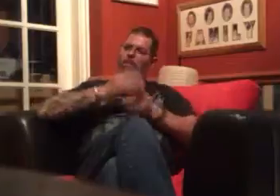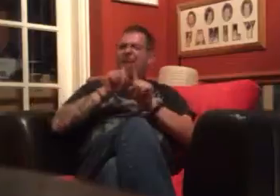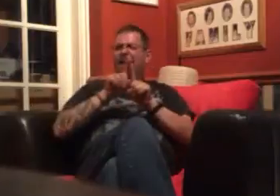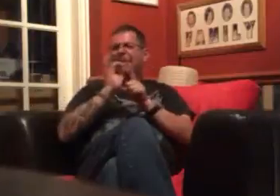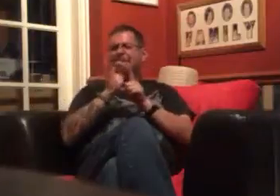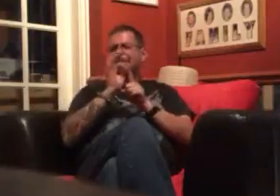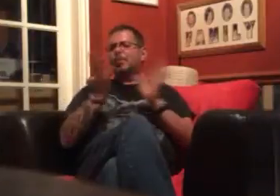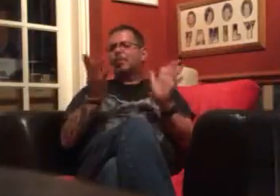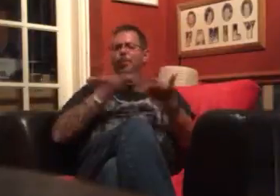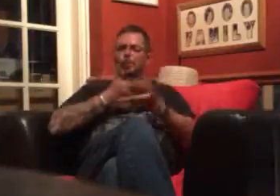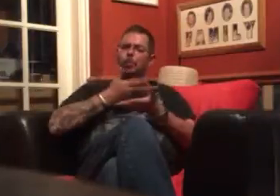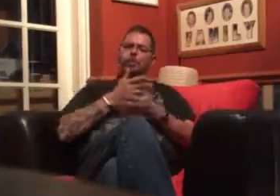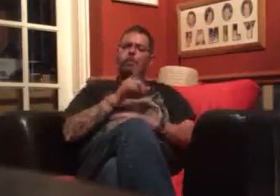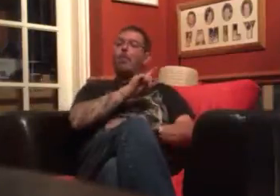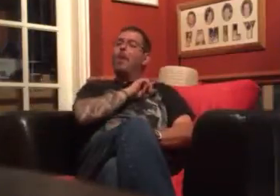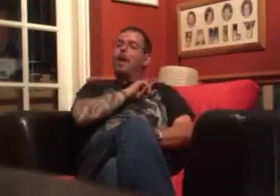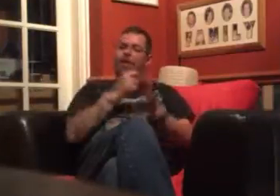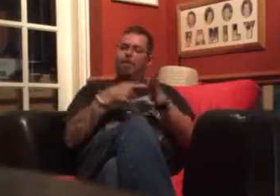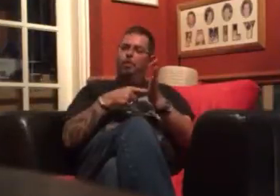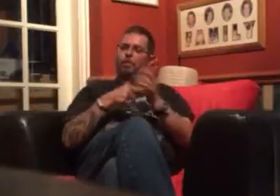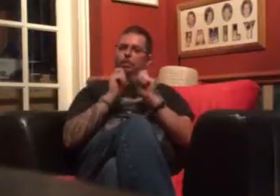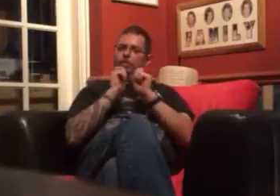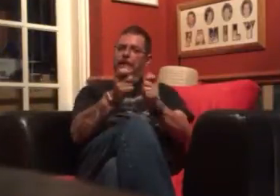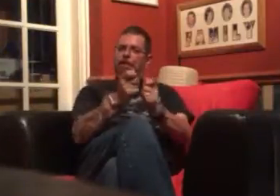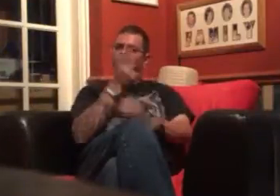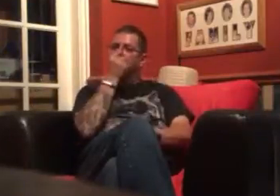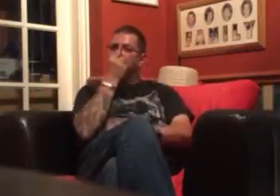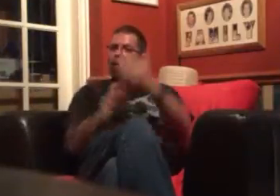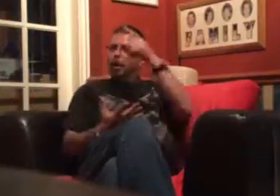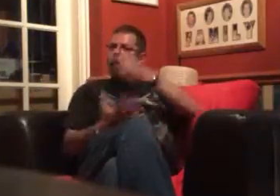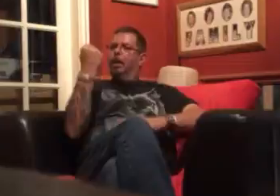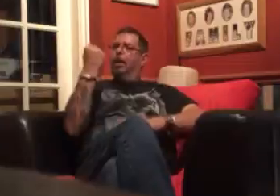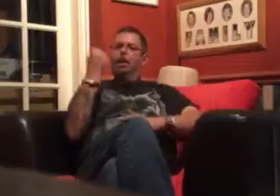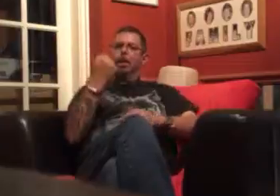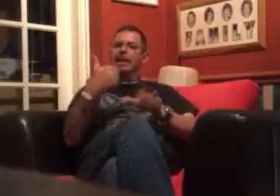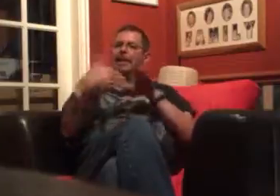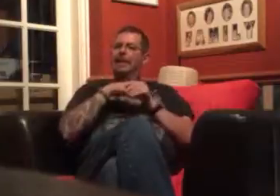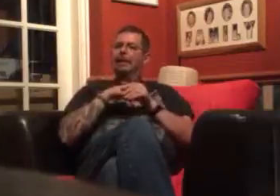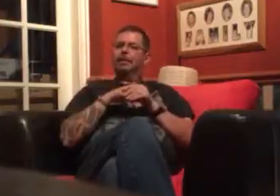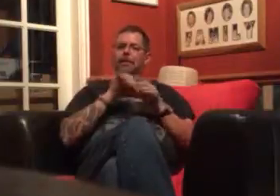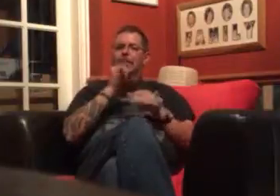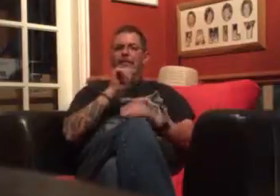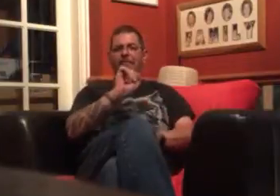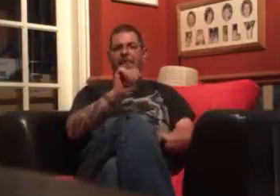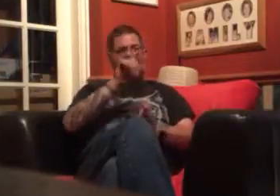informal discussion, kind of like an interview. And why is that? Because it's important to give them another